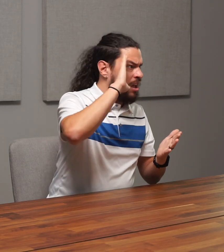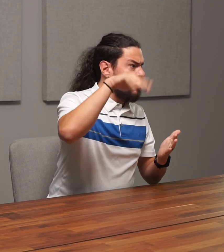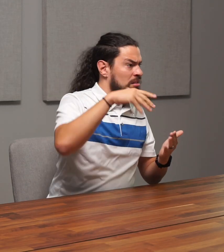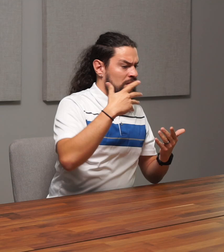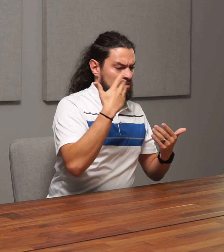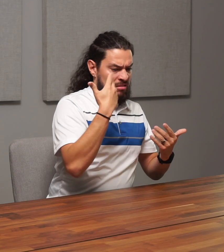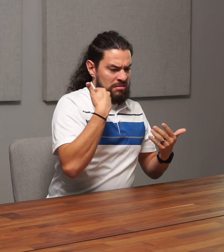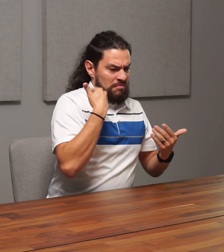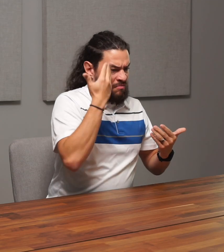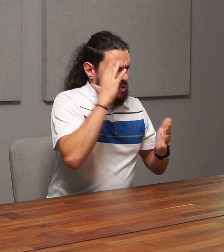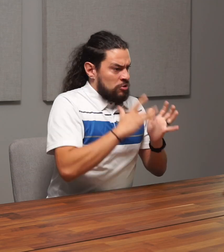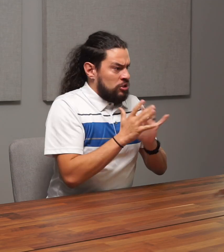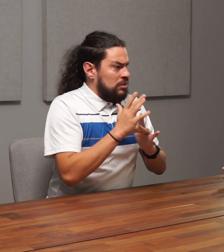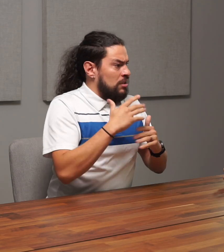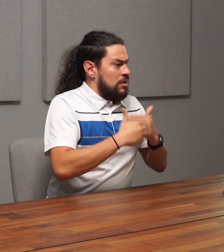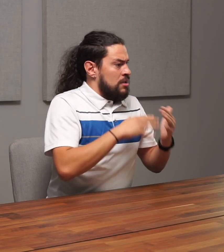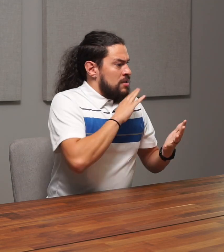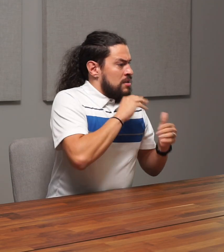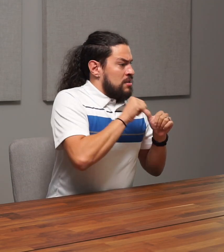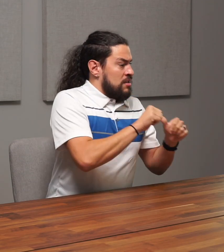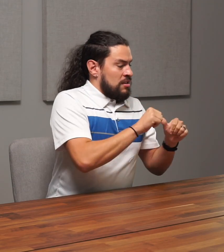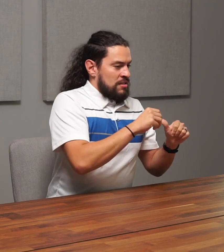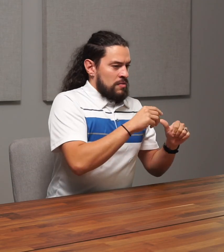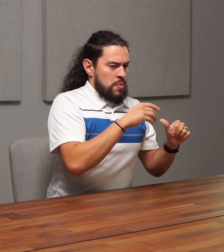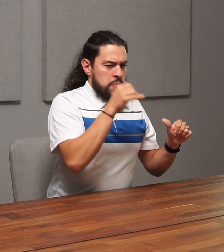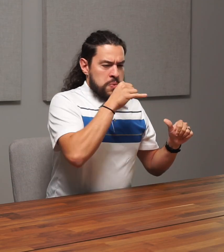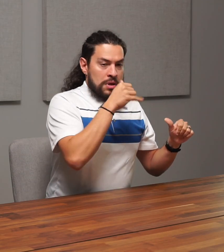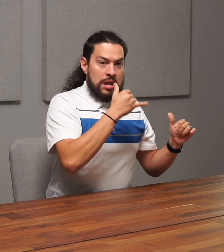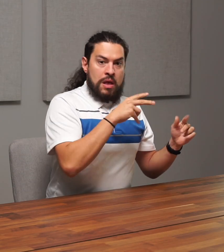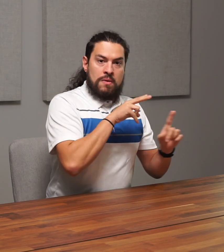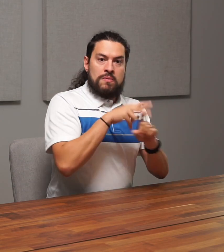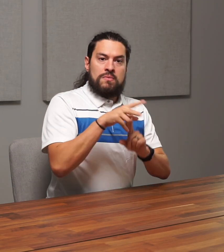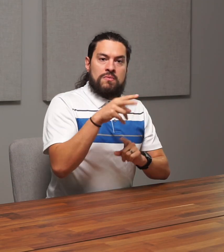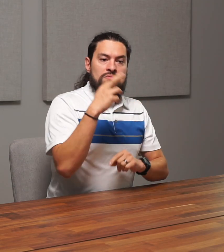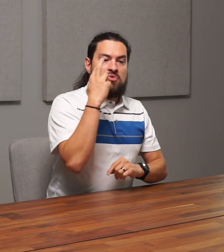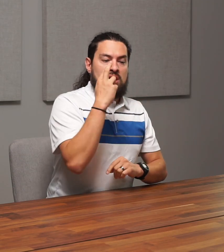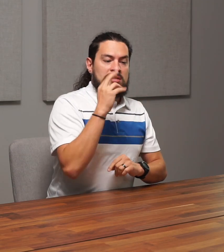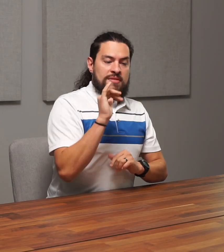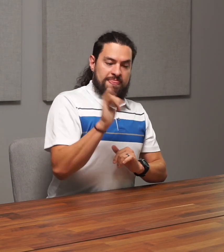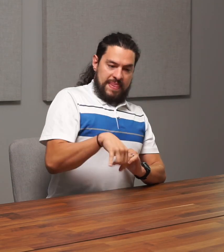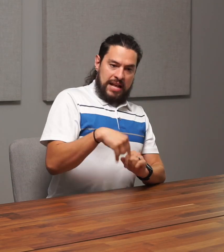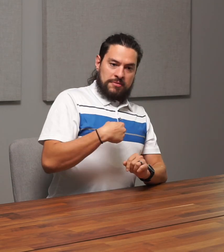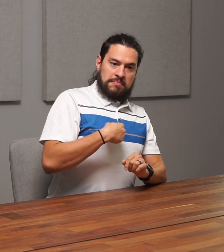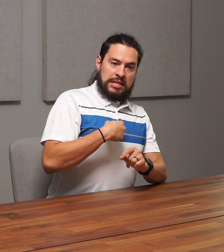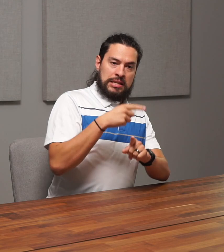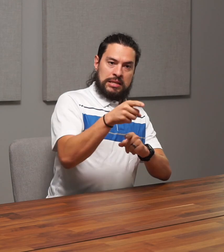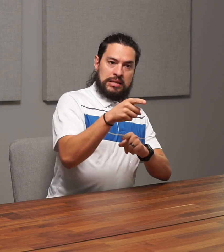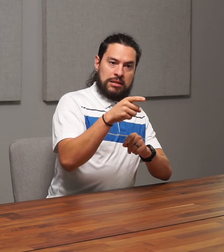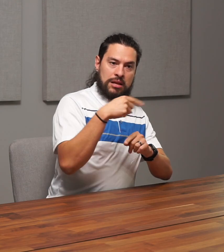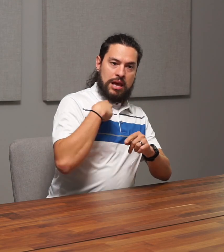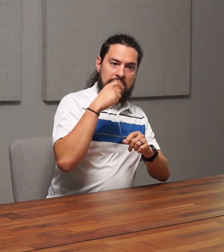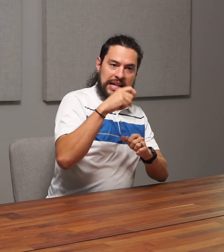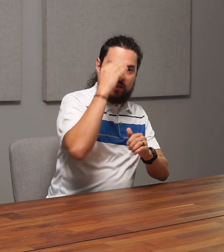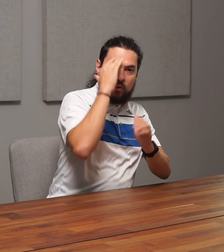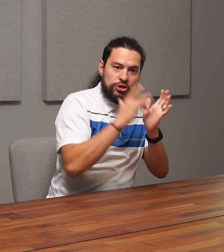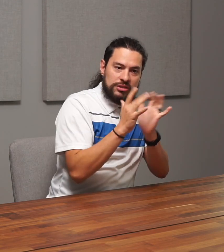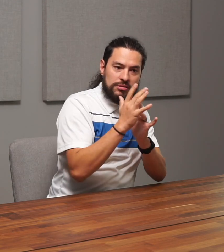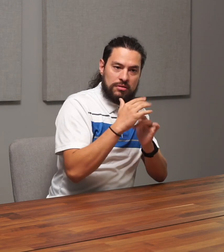and a lot of people don't know god they don't know jesus and they tend to fall down that rabbit hole until they realize oh i